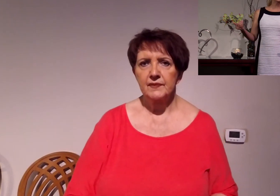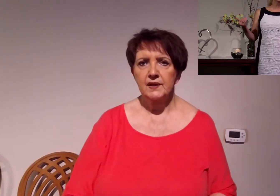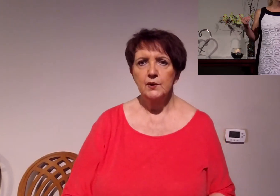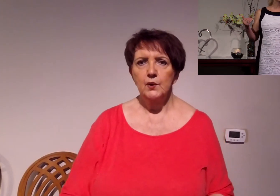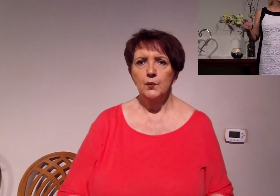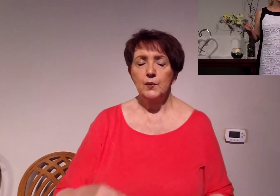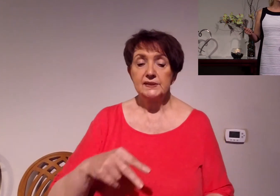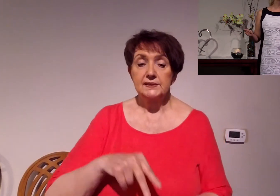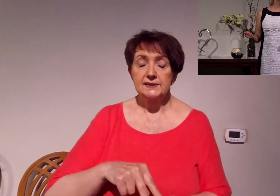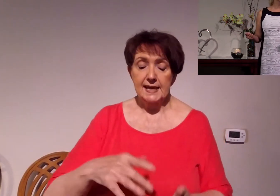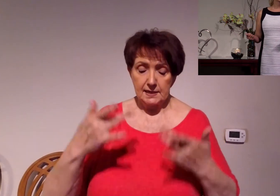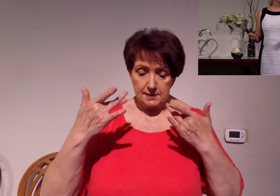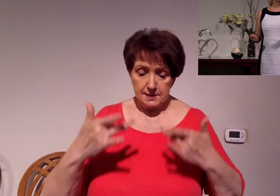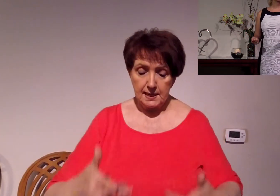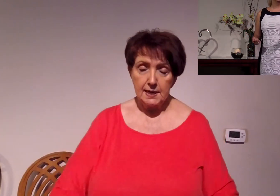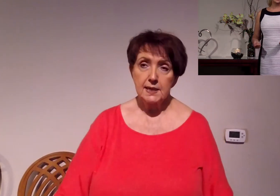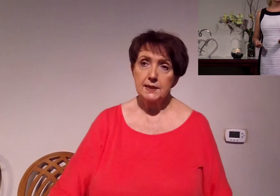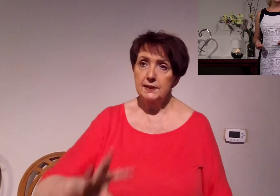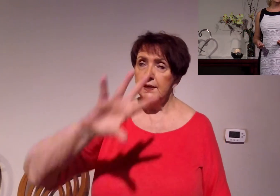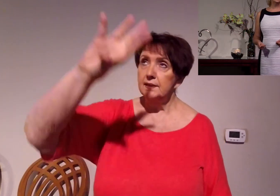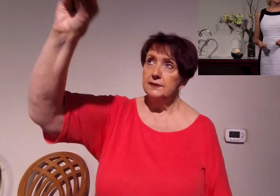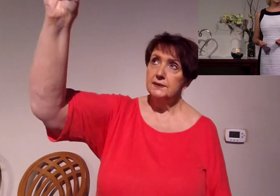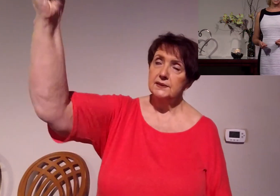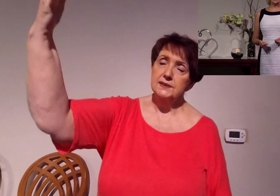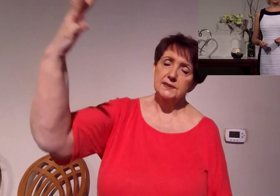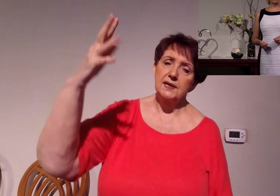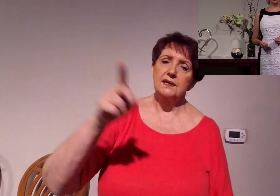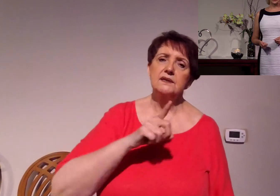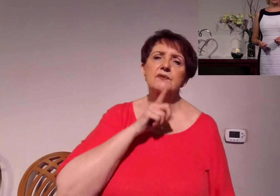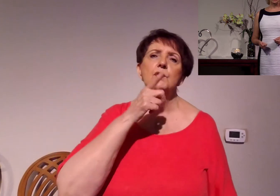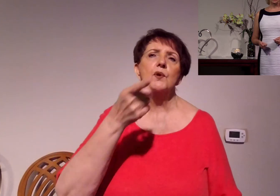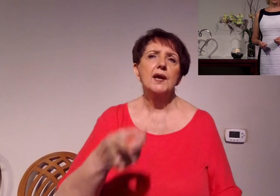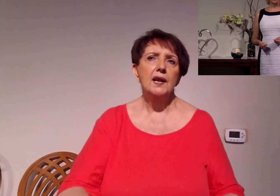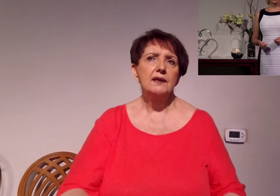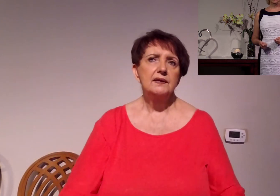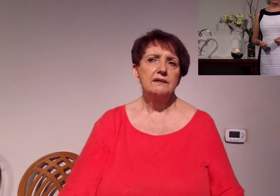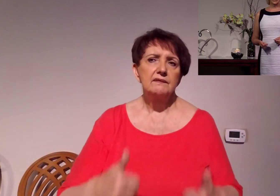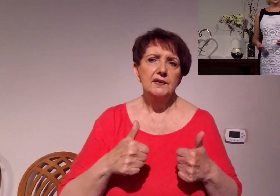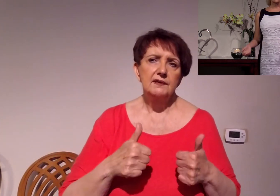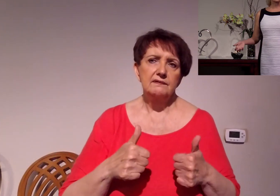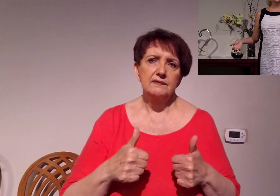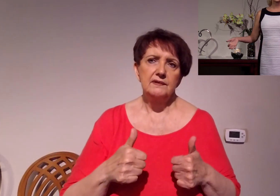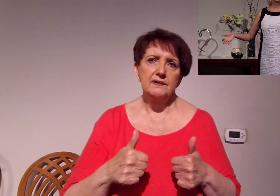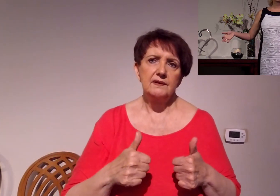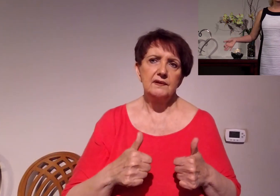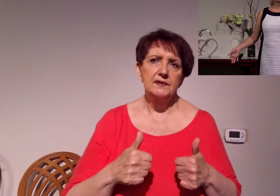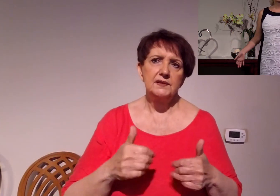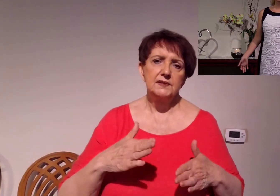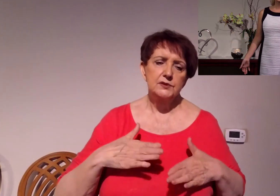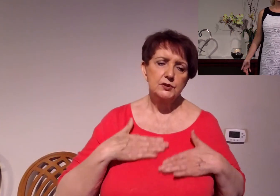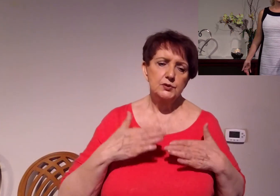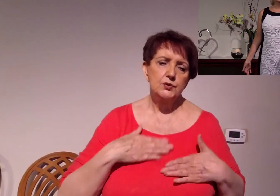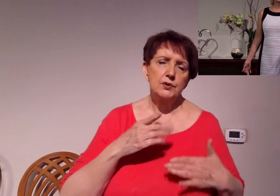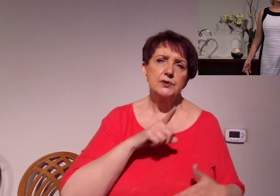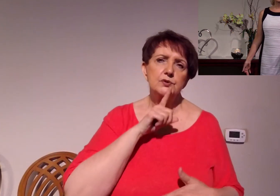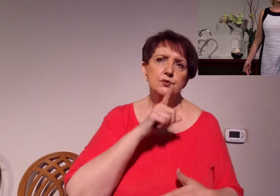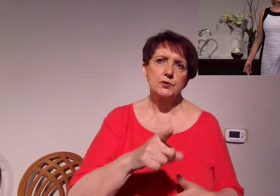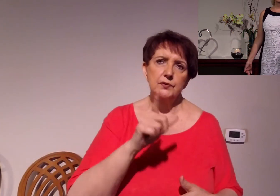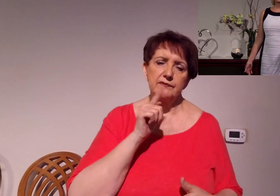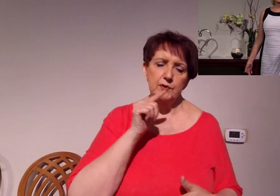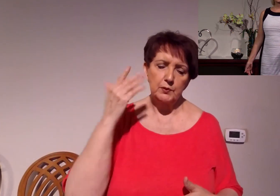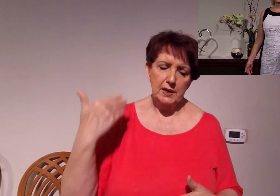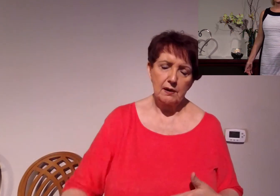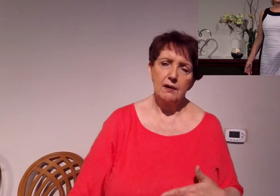stand naked in the sun of the reality of life as the joyous truth of our being.